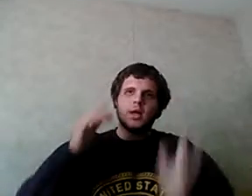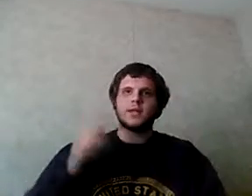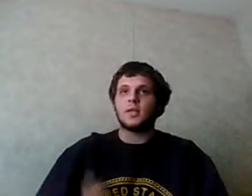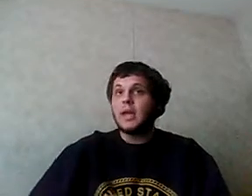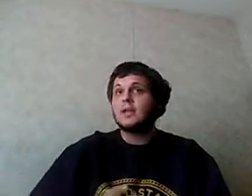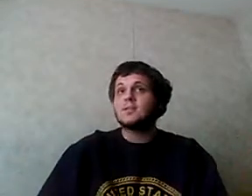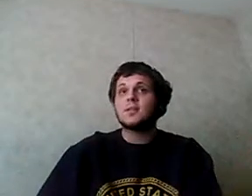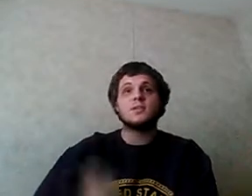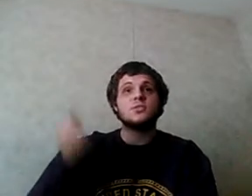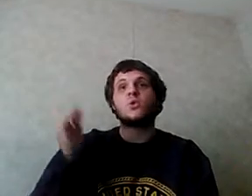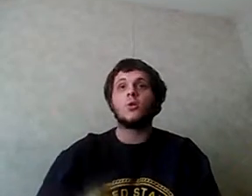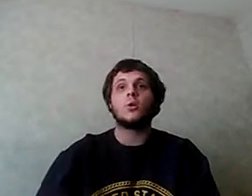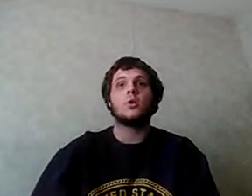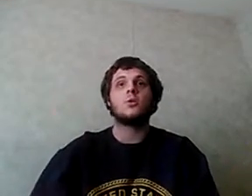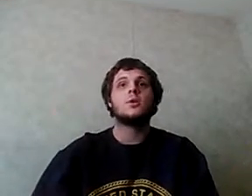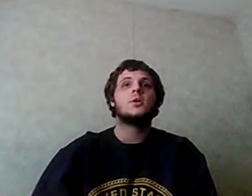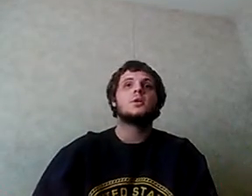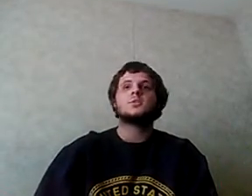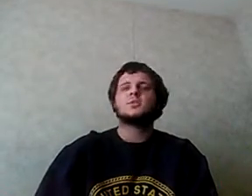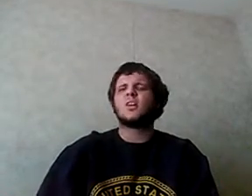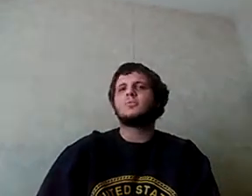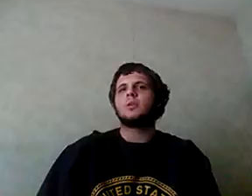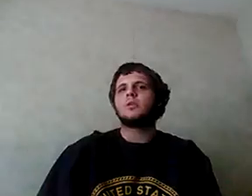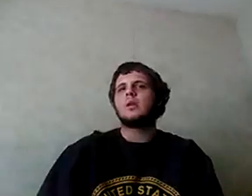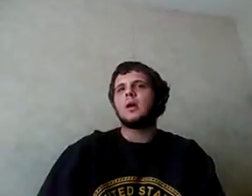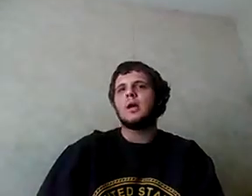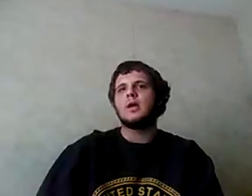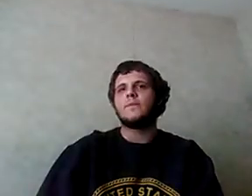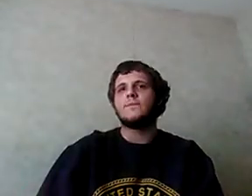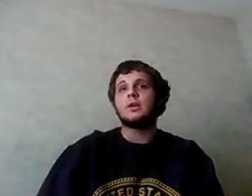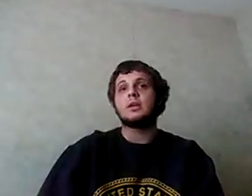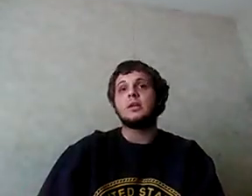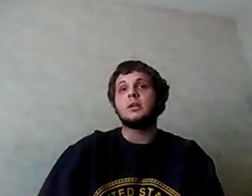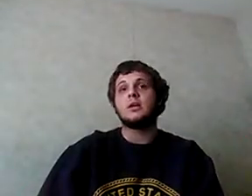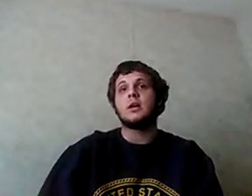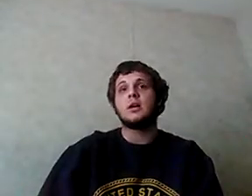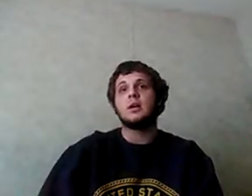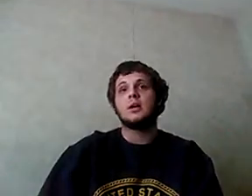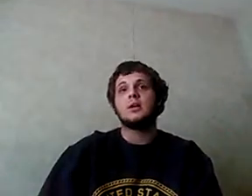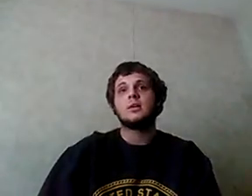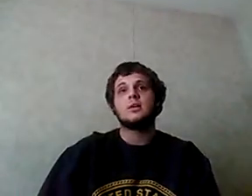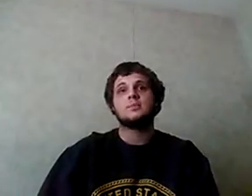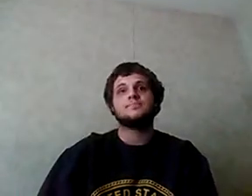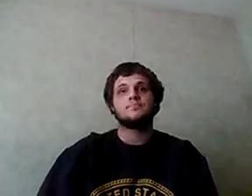like lances or something like fucking,